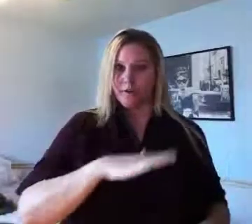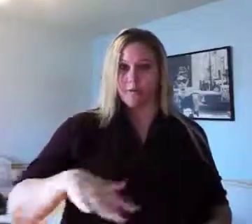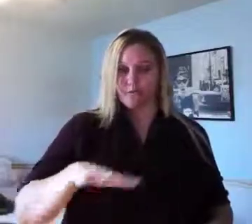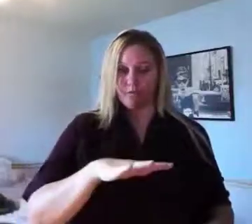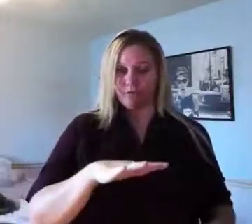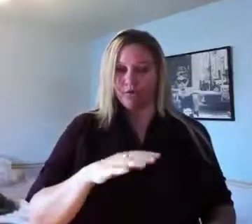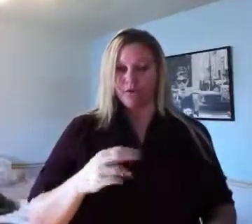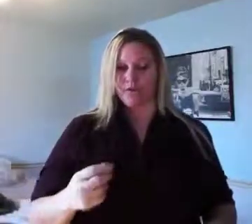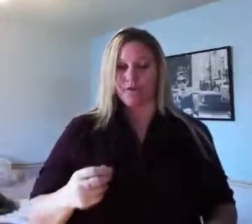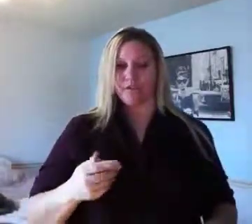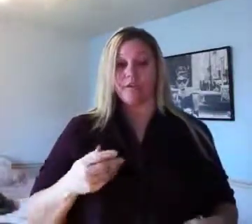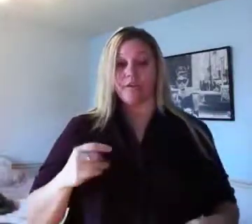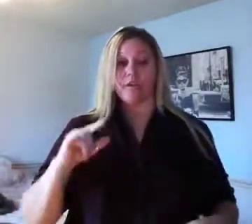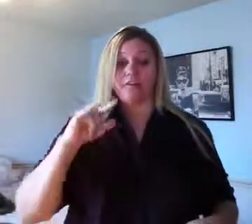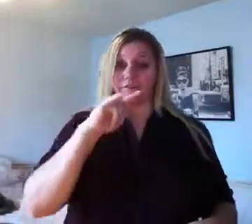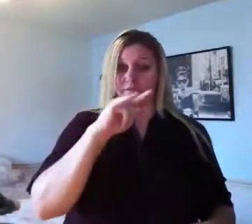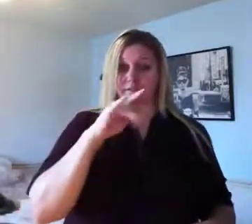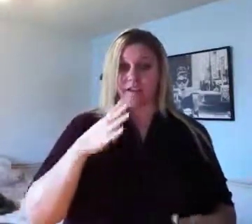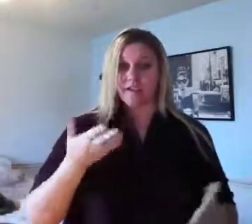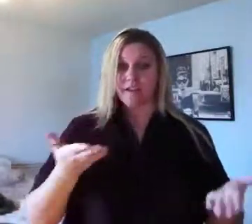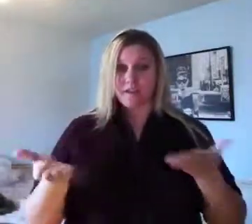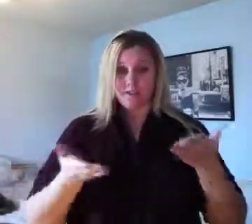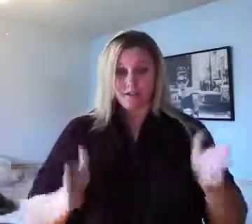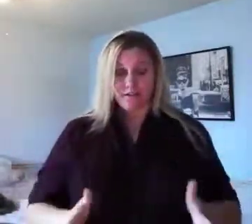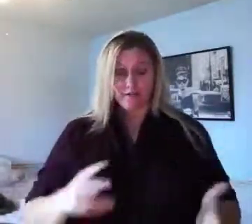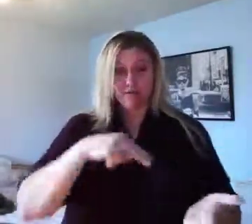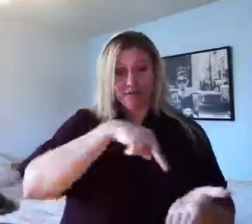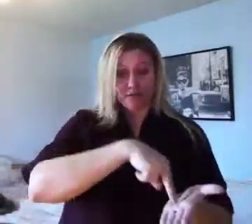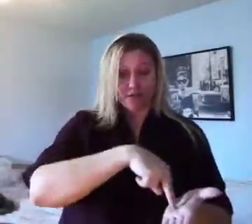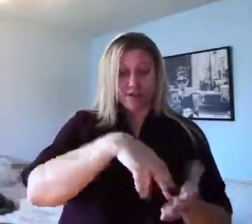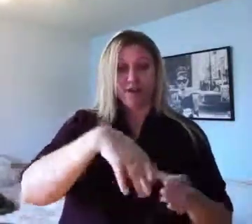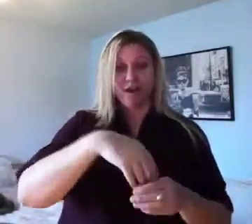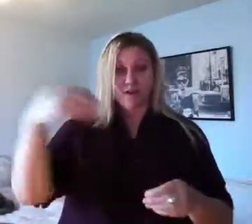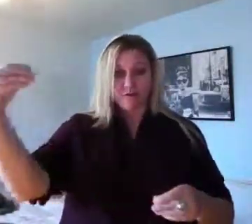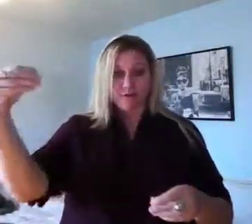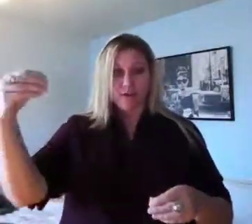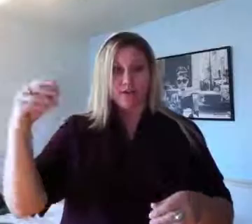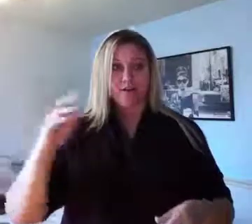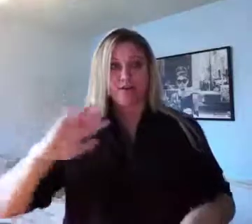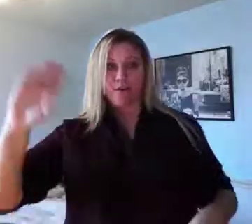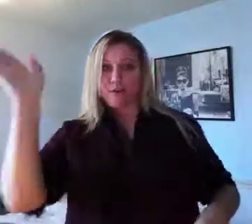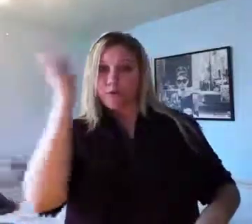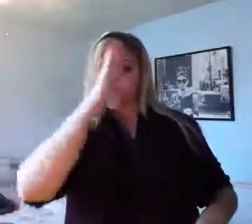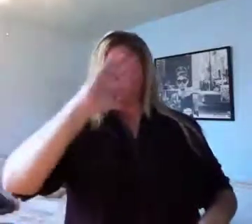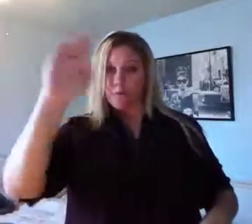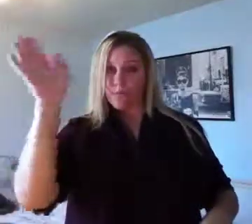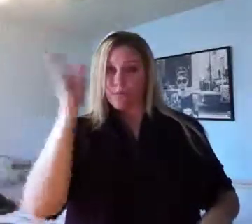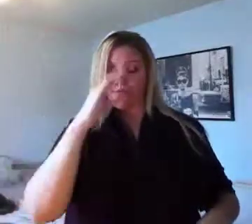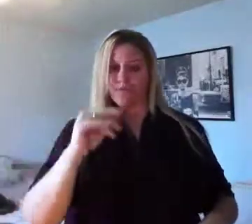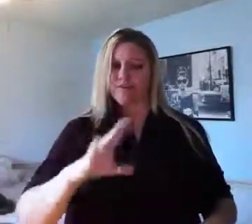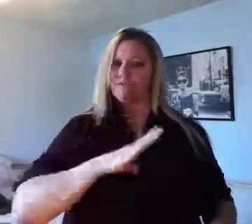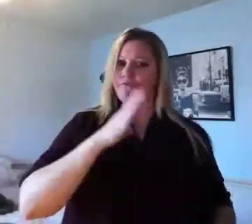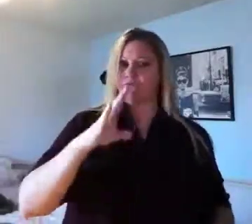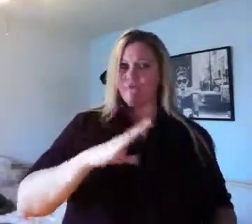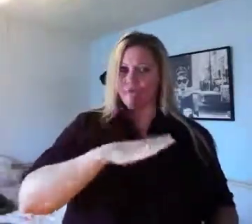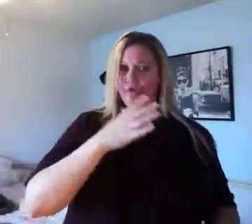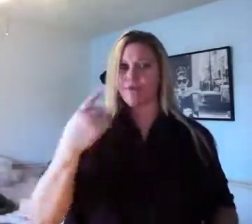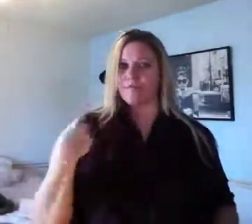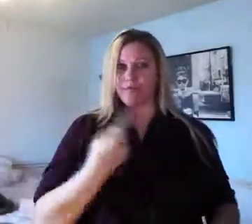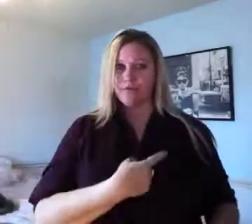by where the plane was going to take off, and they were waving very formally to wave us goodbye on our way off to Japan.